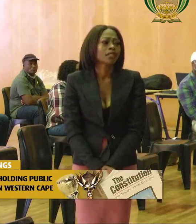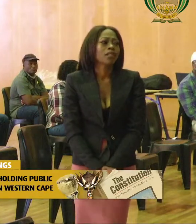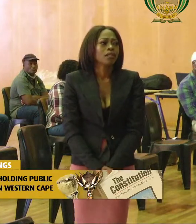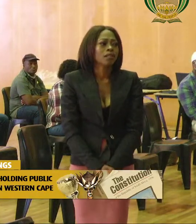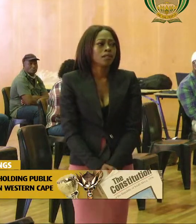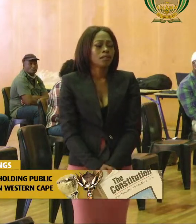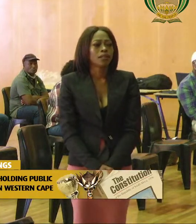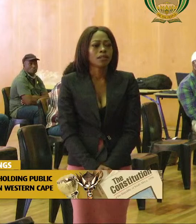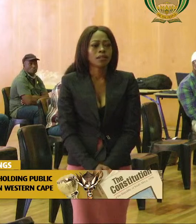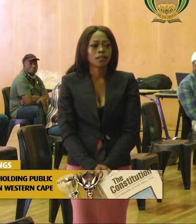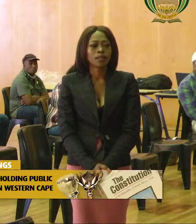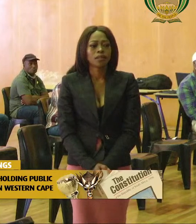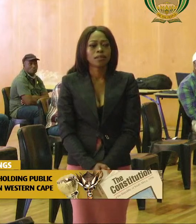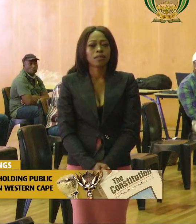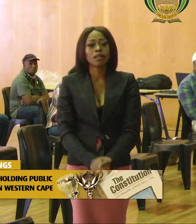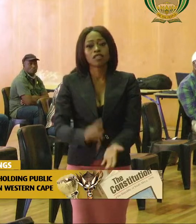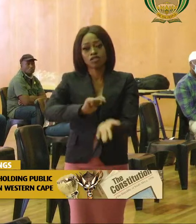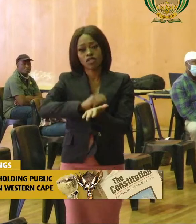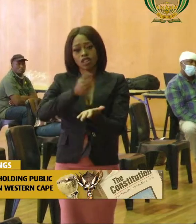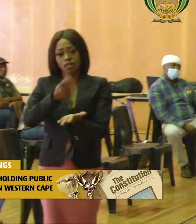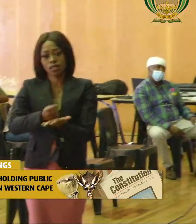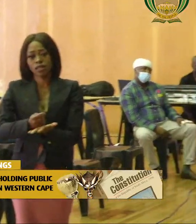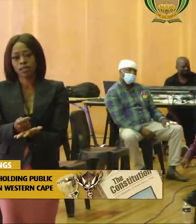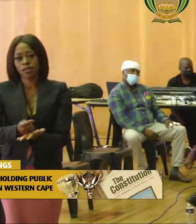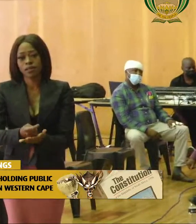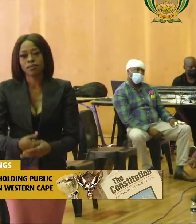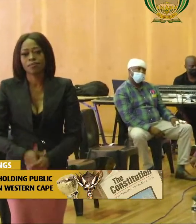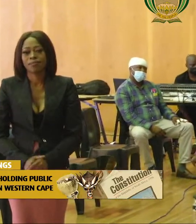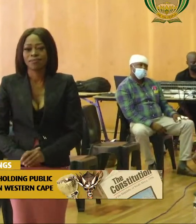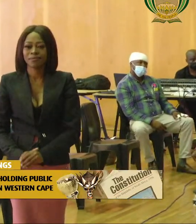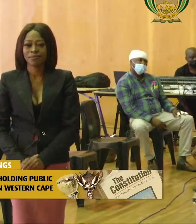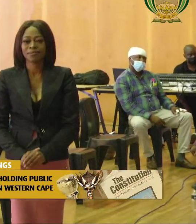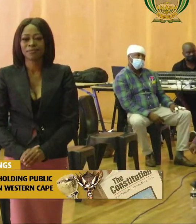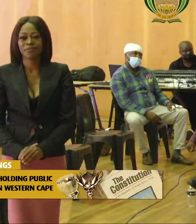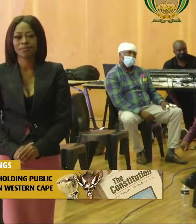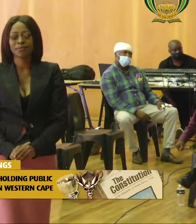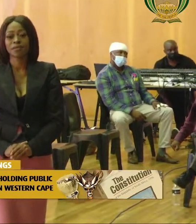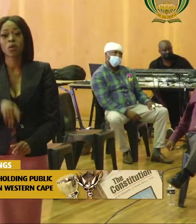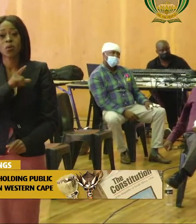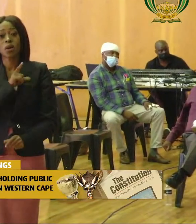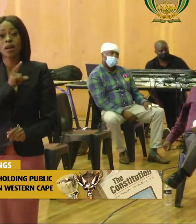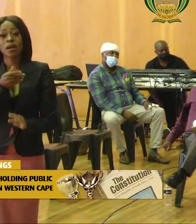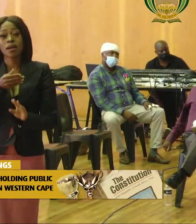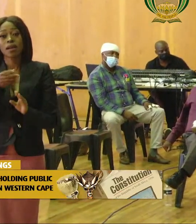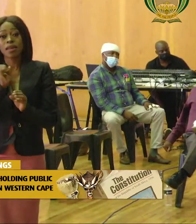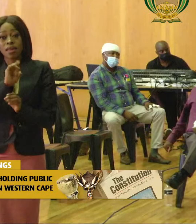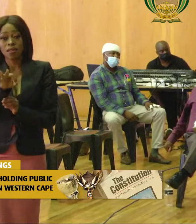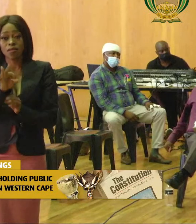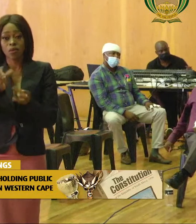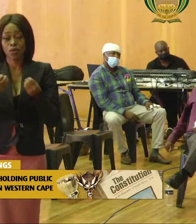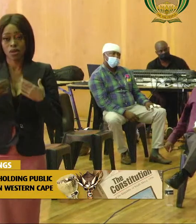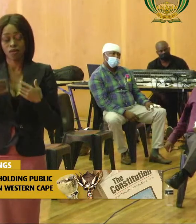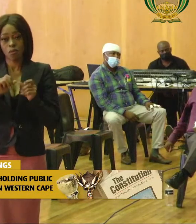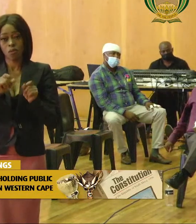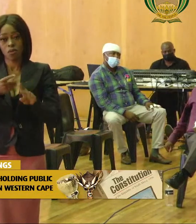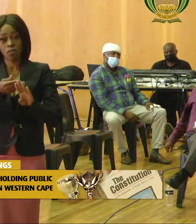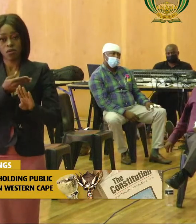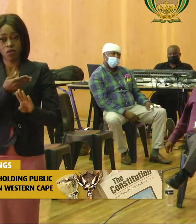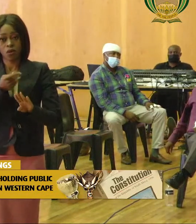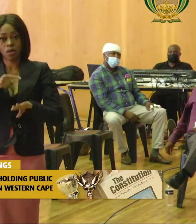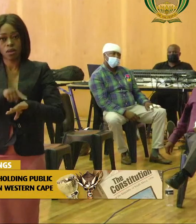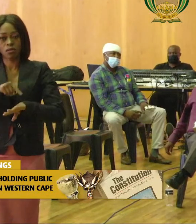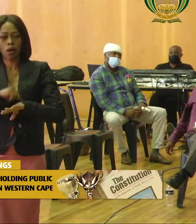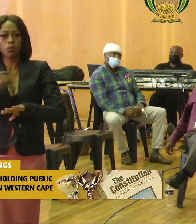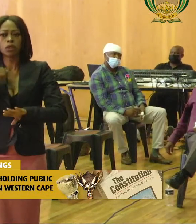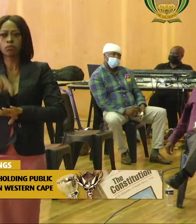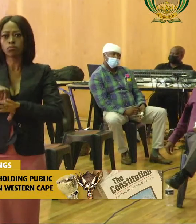What the previous speaker was saying is that had he been afforded the opportunity when he was standing there and